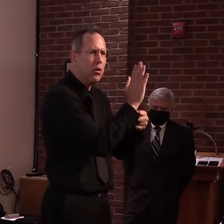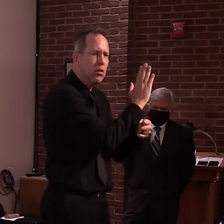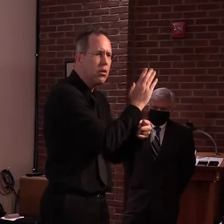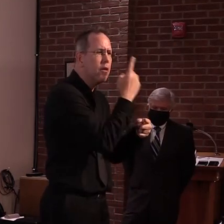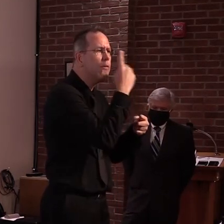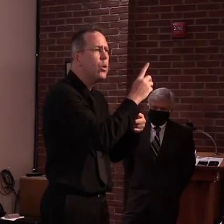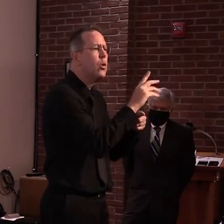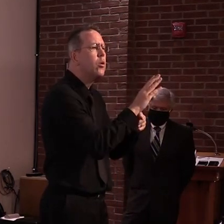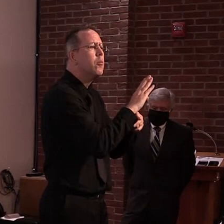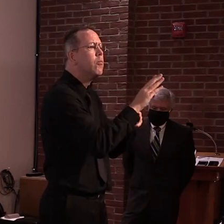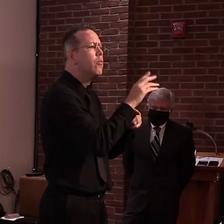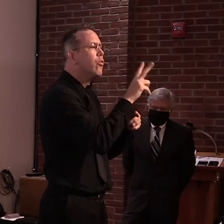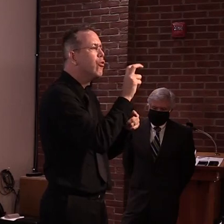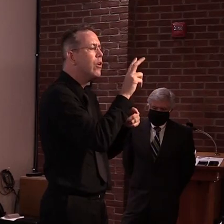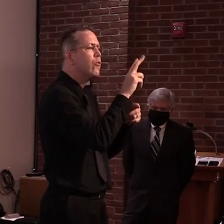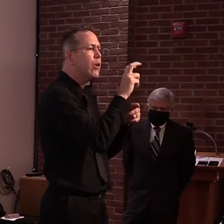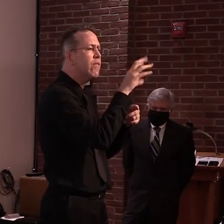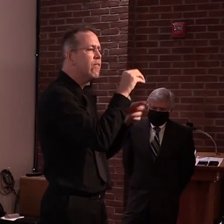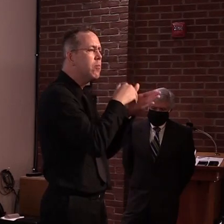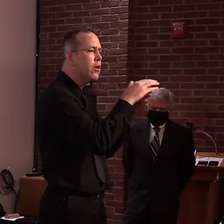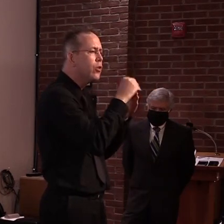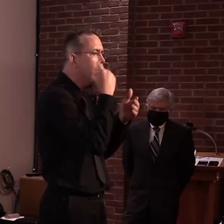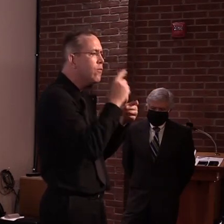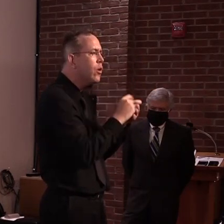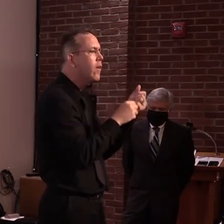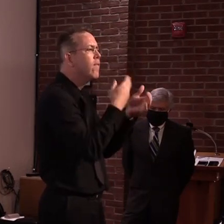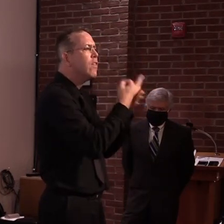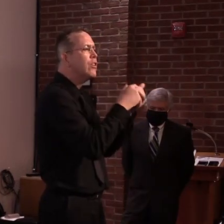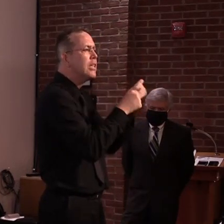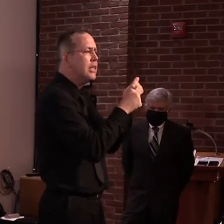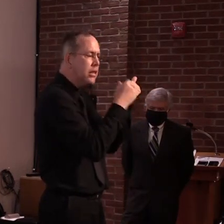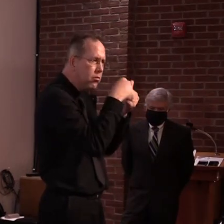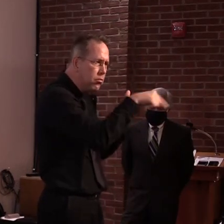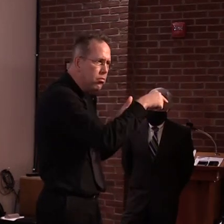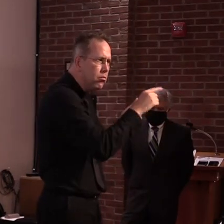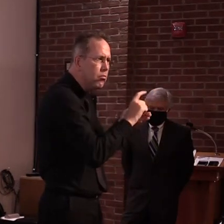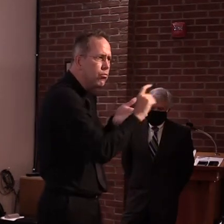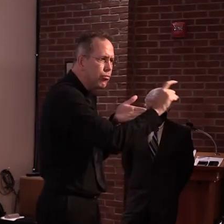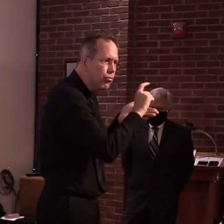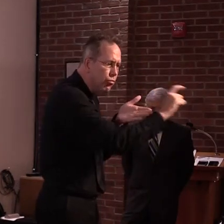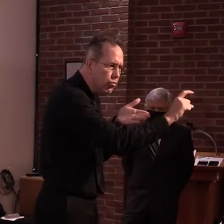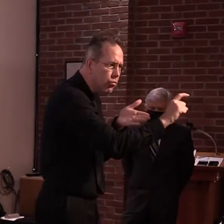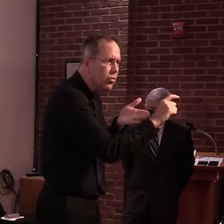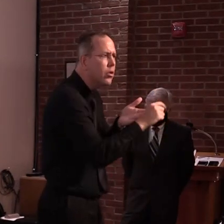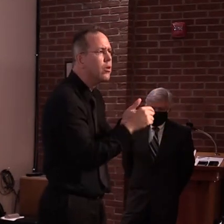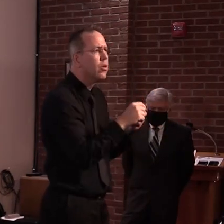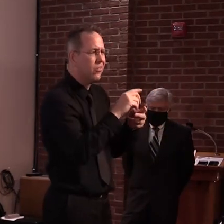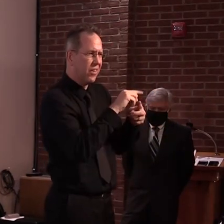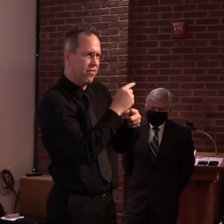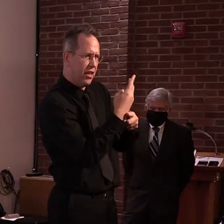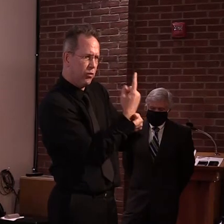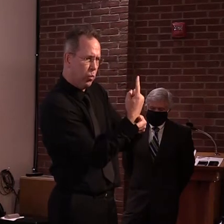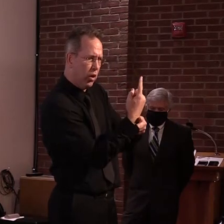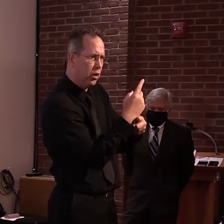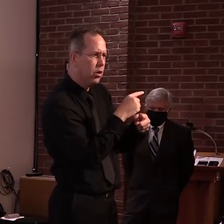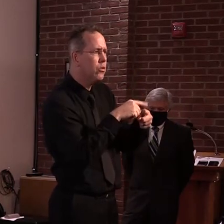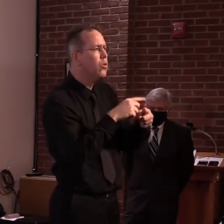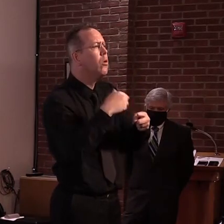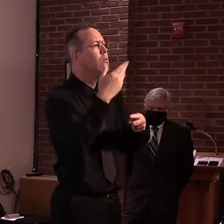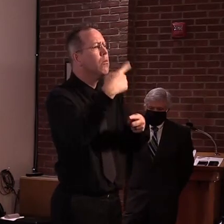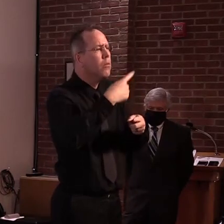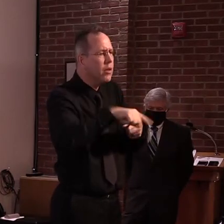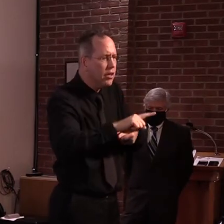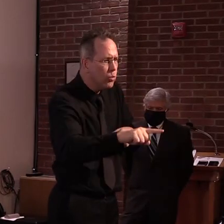in financial assistance, and early next week we're expected to see the $70 million grant package from the legislature